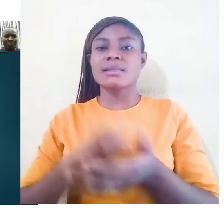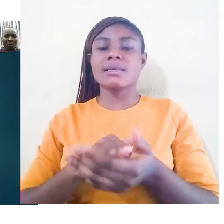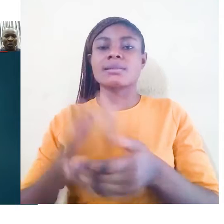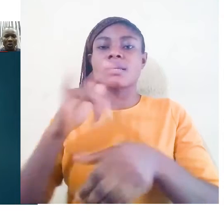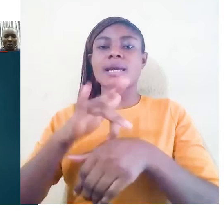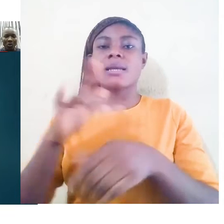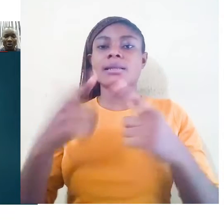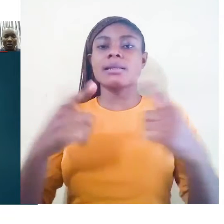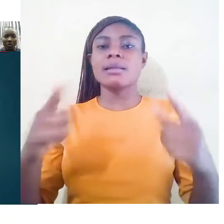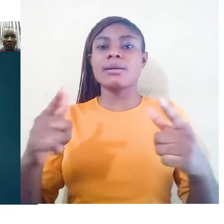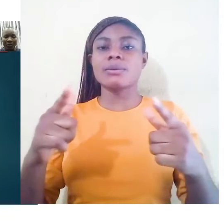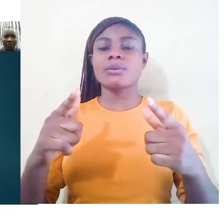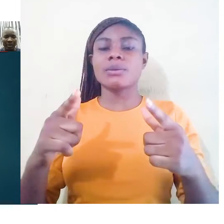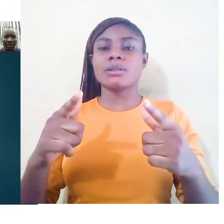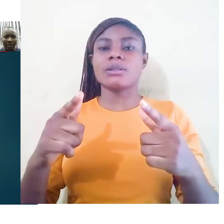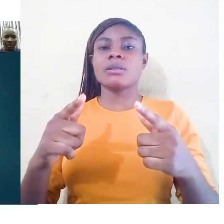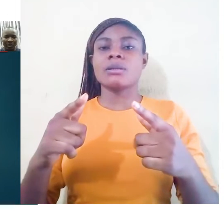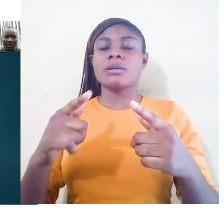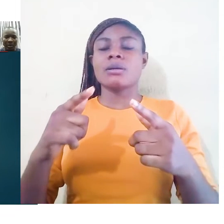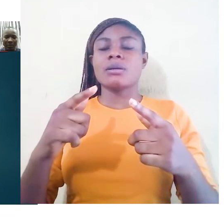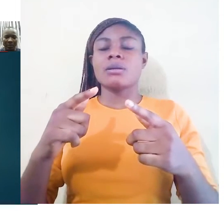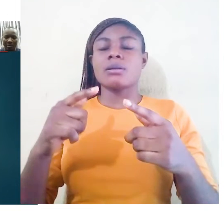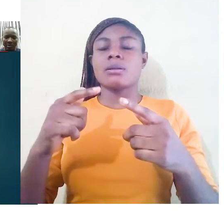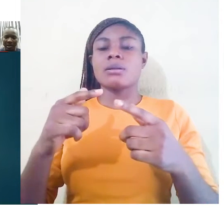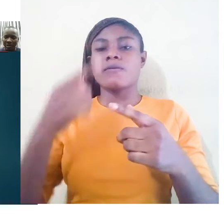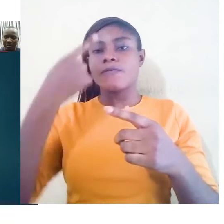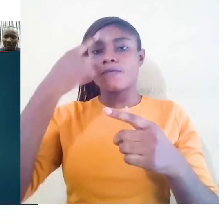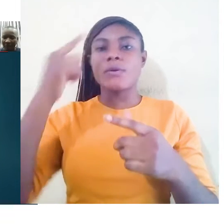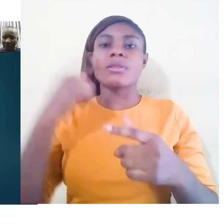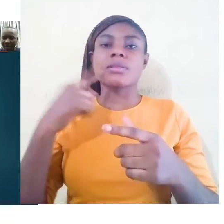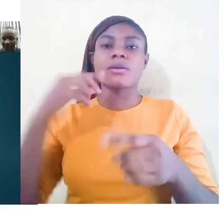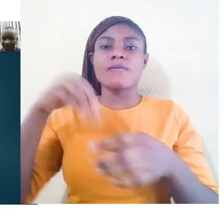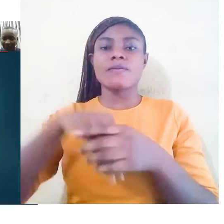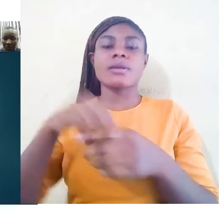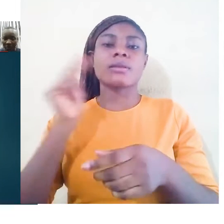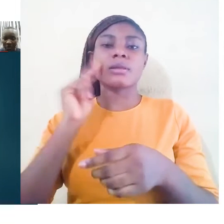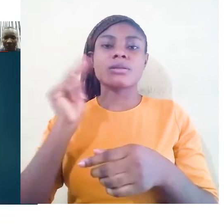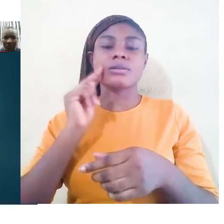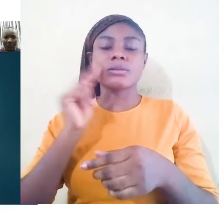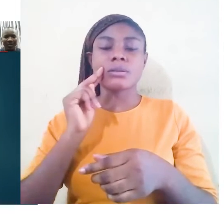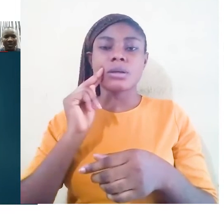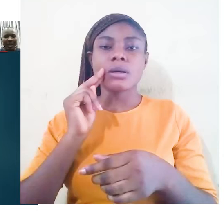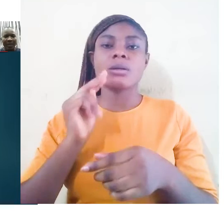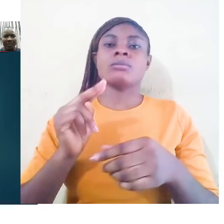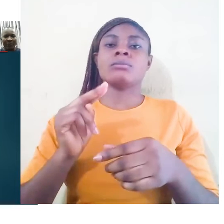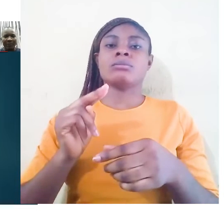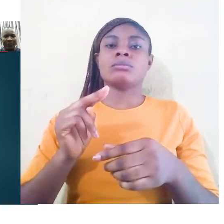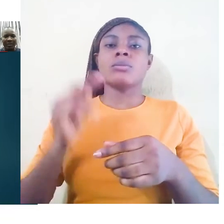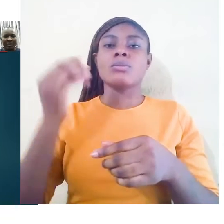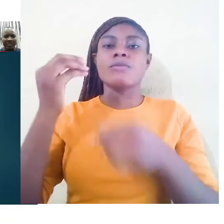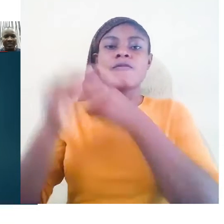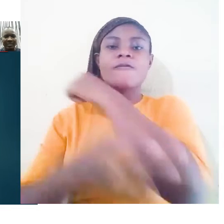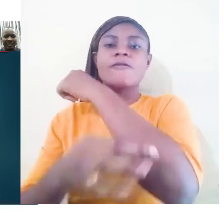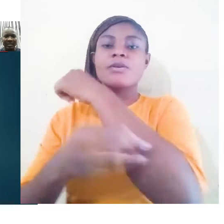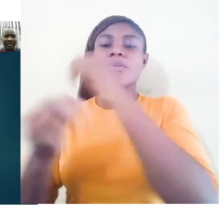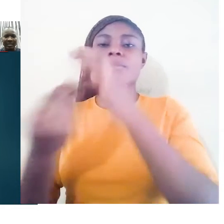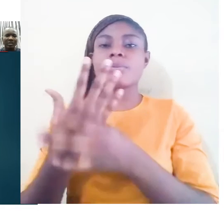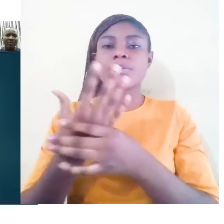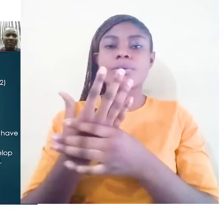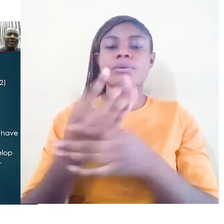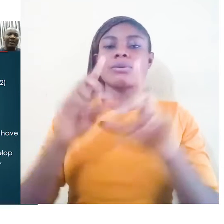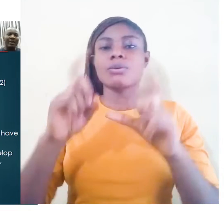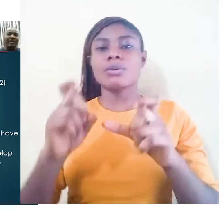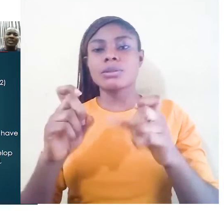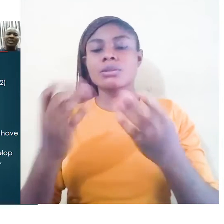Nigeria, homegrown or foreign breed, question, then recommendation, then we have conclusion and references. Okay,